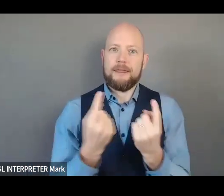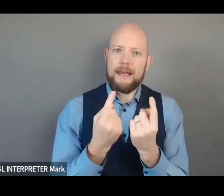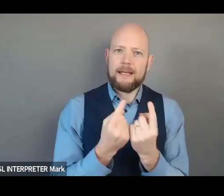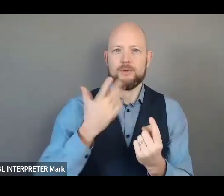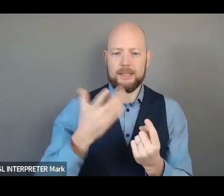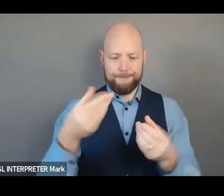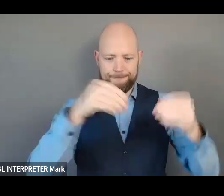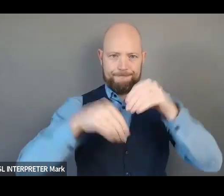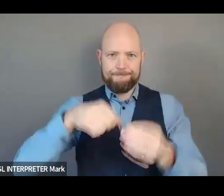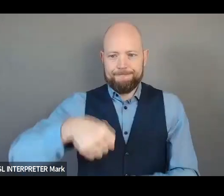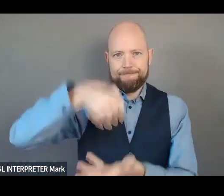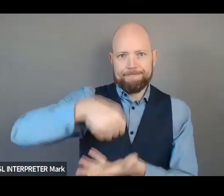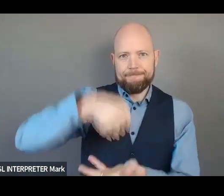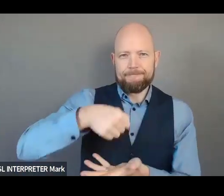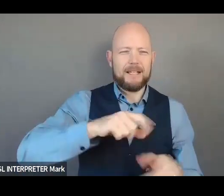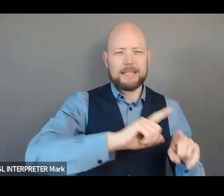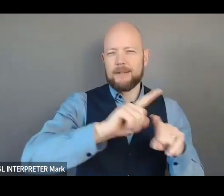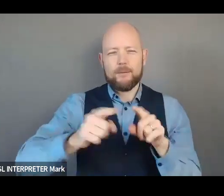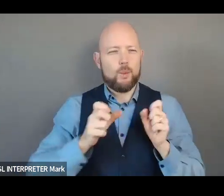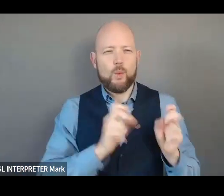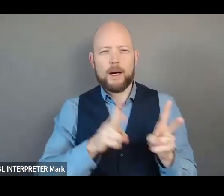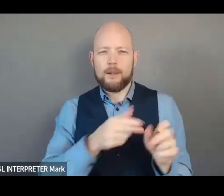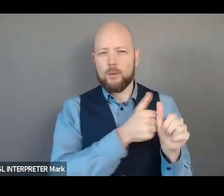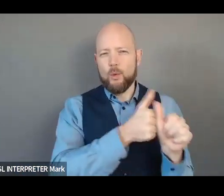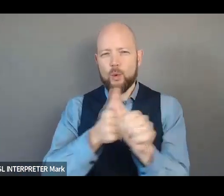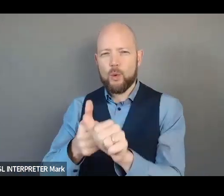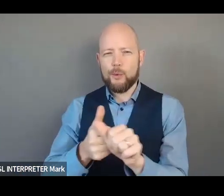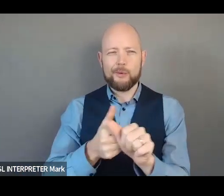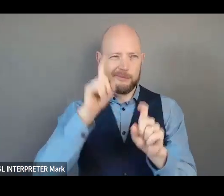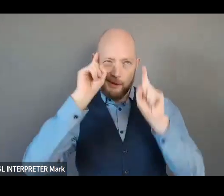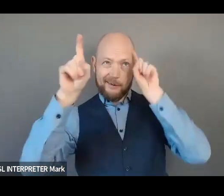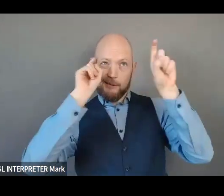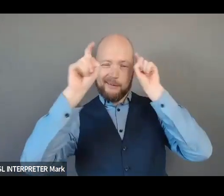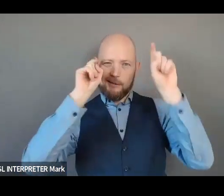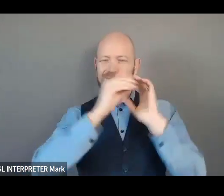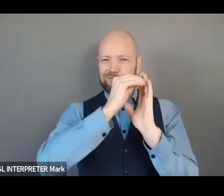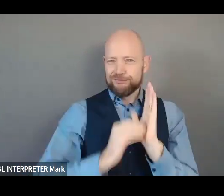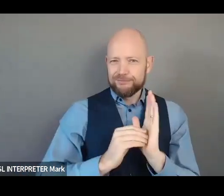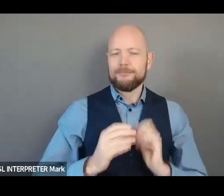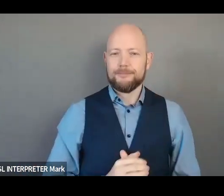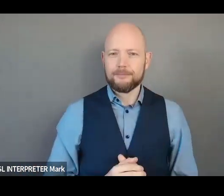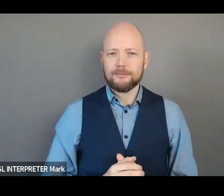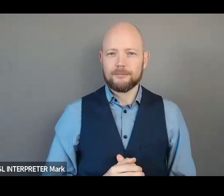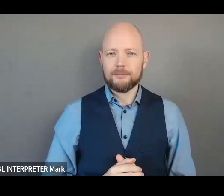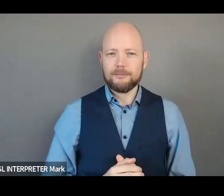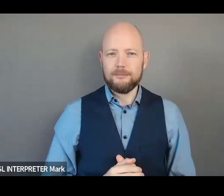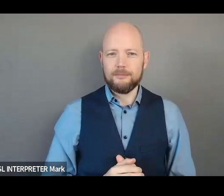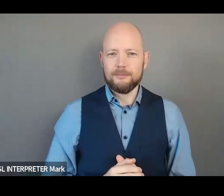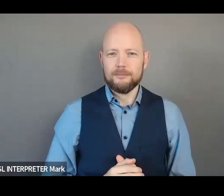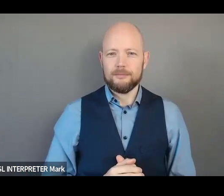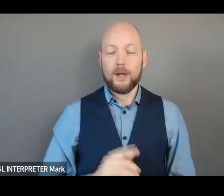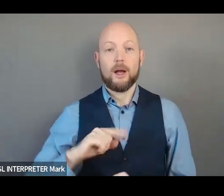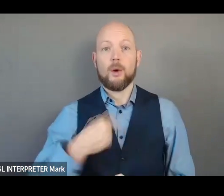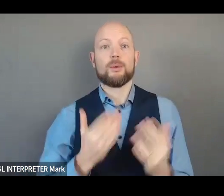And what we've really seen through that is that the intervention actually began from the moment we asked people to start talking about what